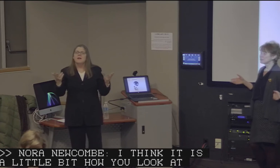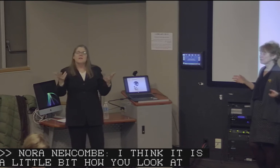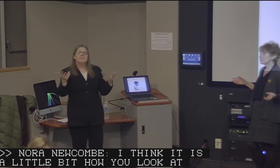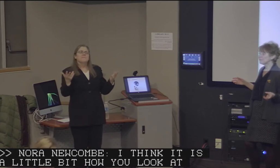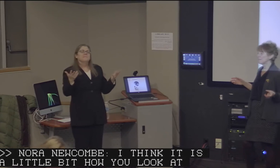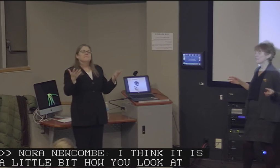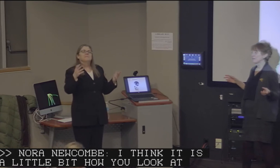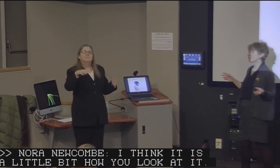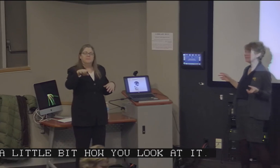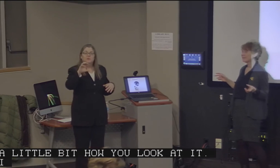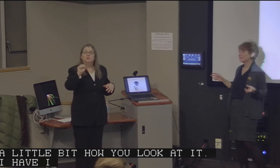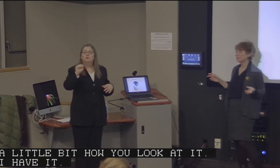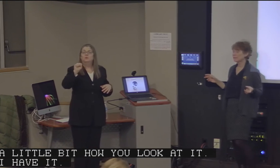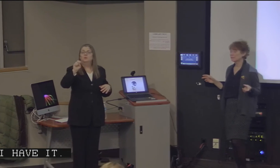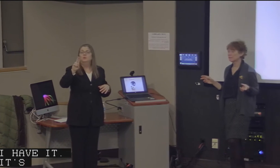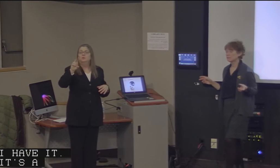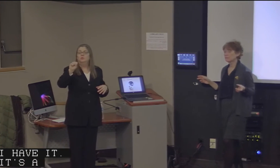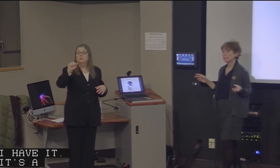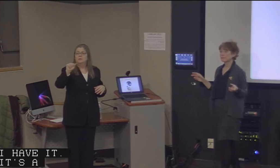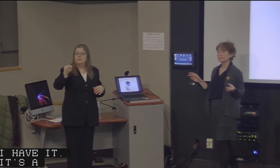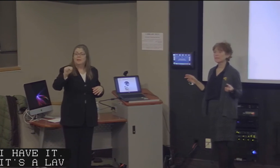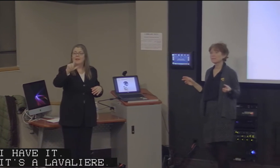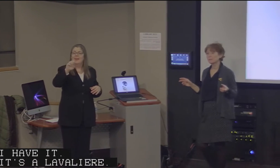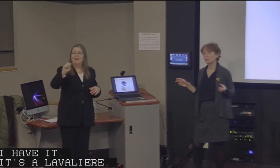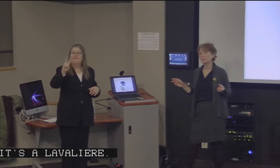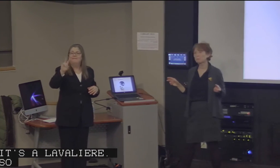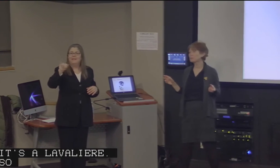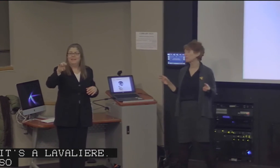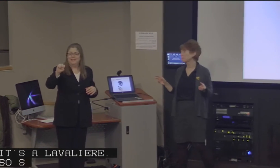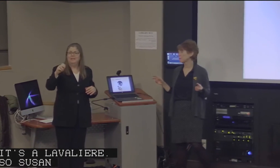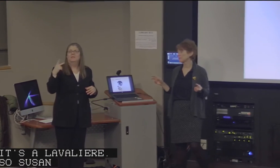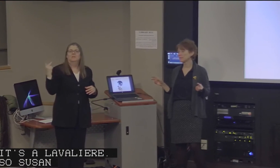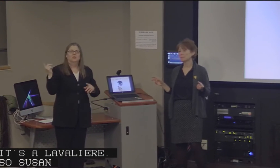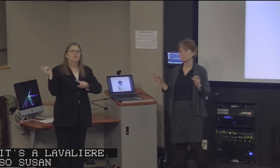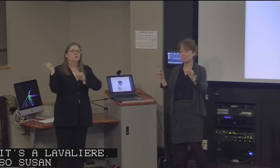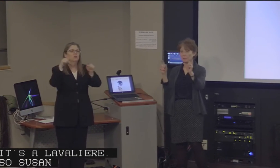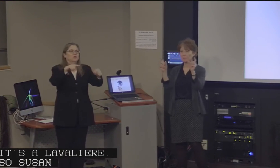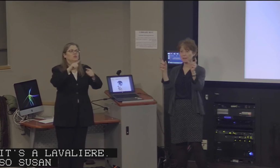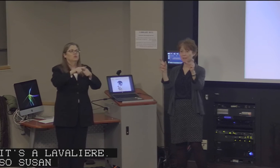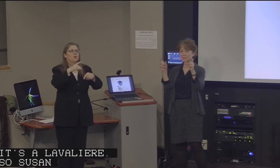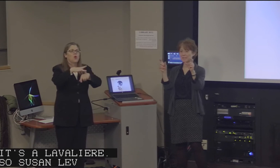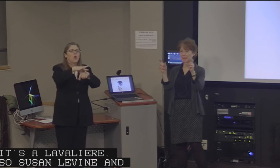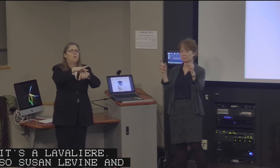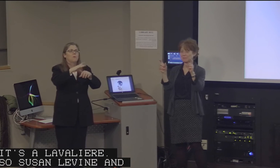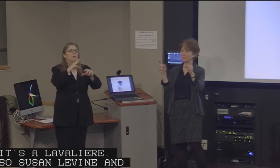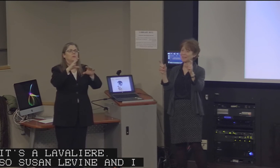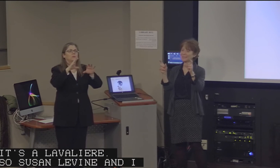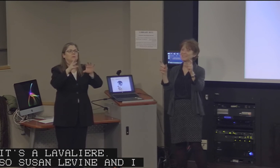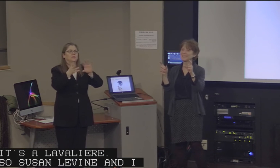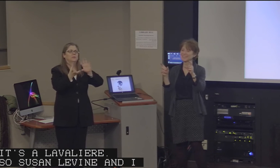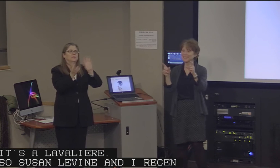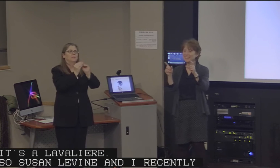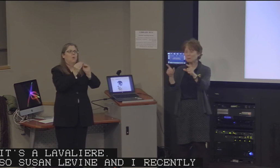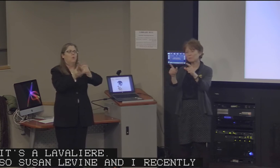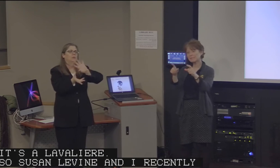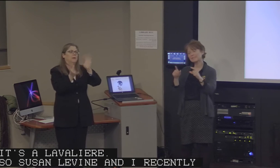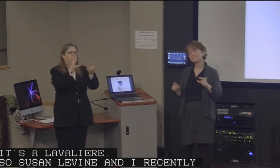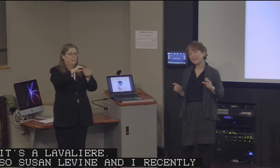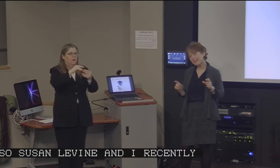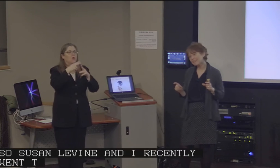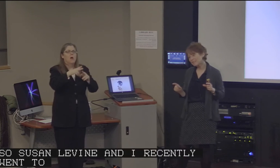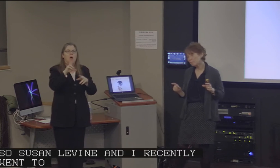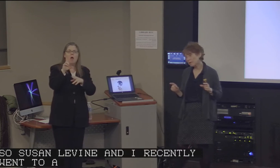So Susan Levine and I recently went to a Salzburg Global Symposium that was called Untapped Talent, which